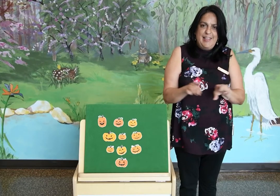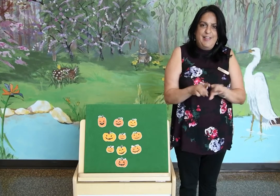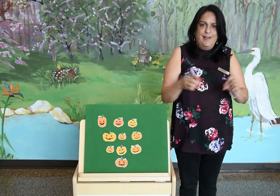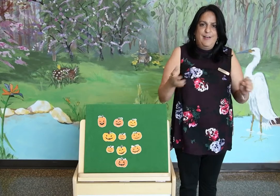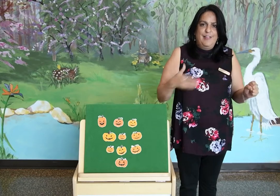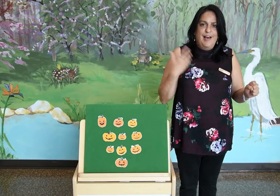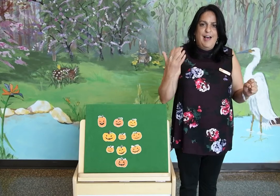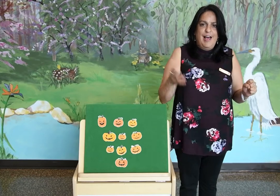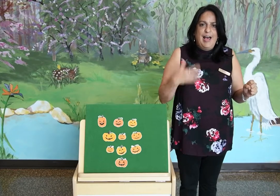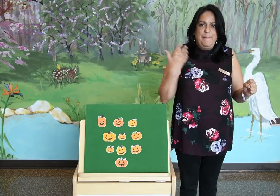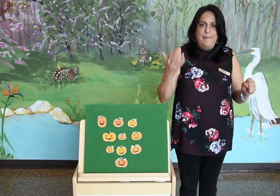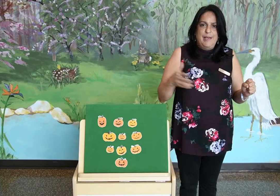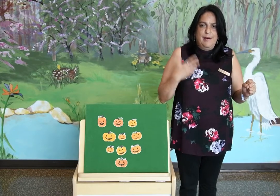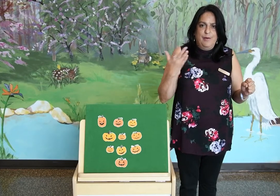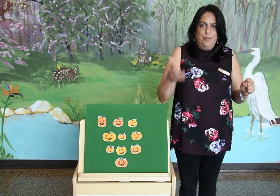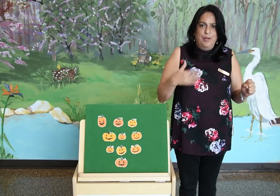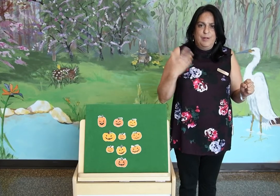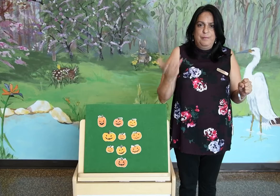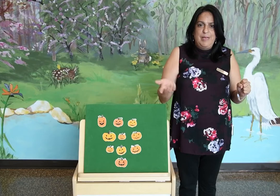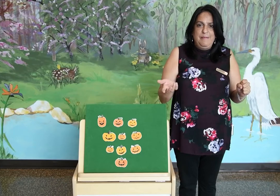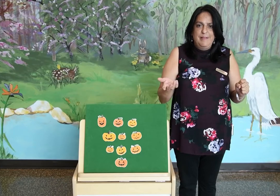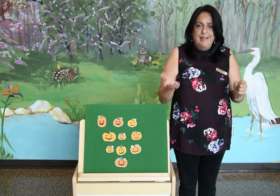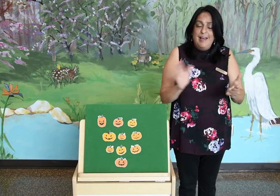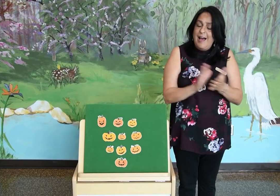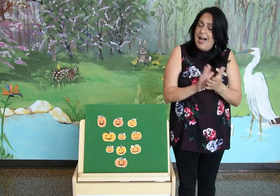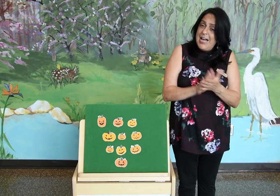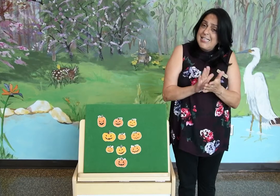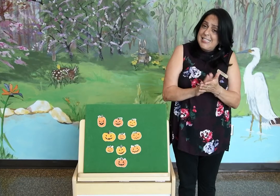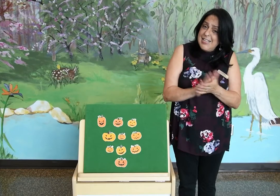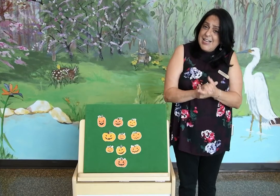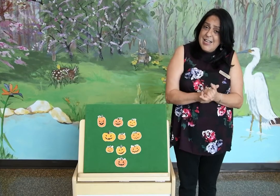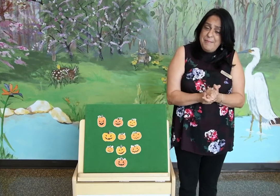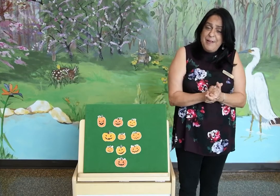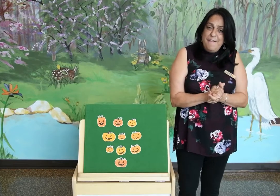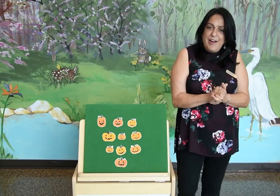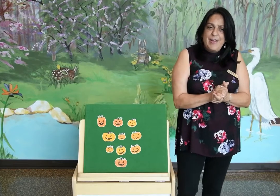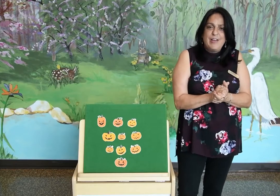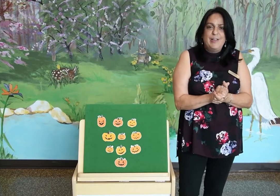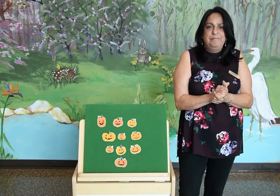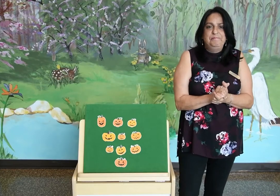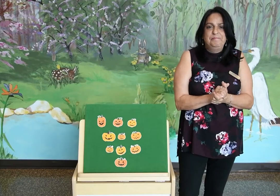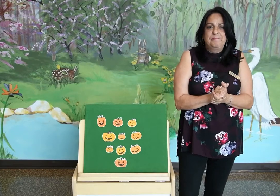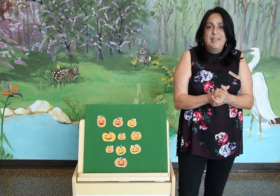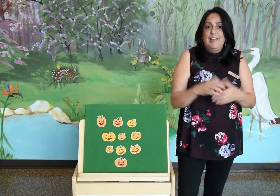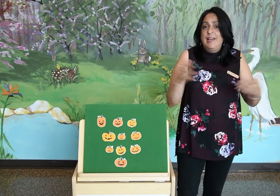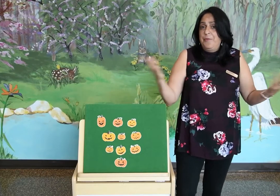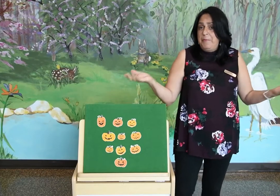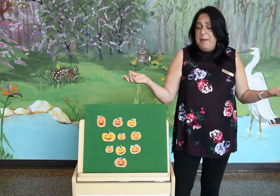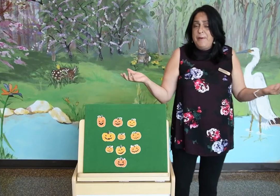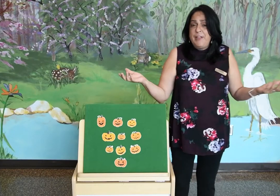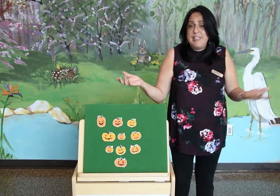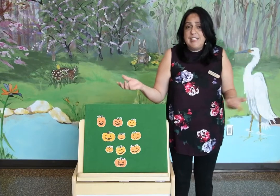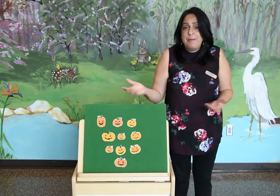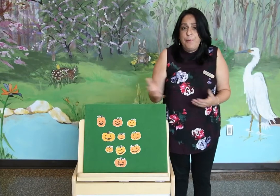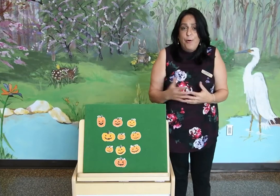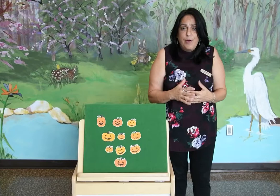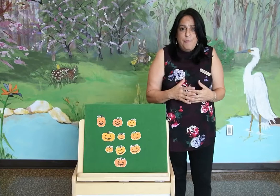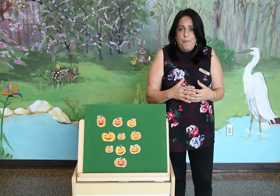together, the happier we'll be. Awesome! Very good! Remember, this is a program for